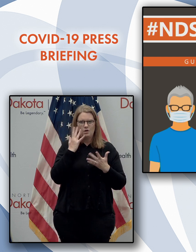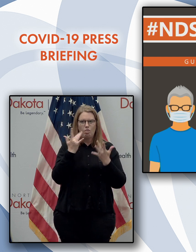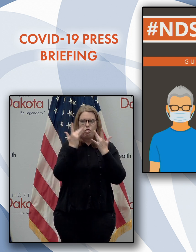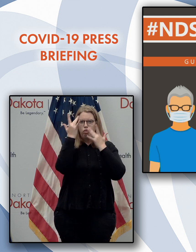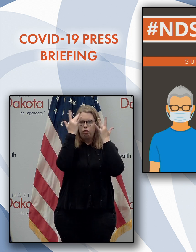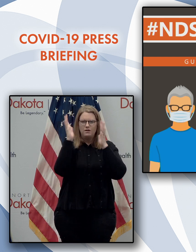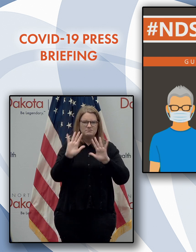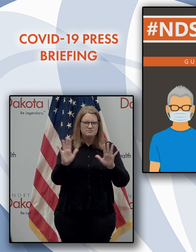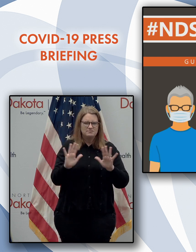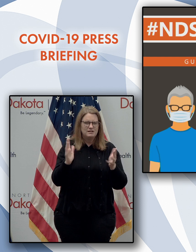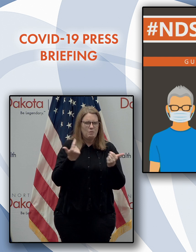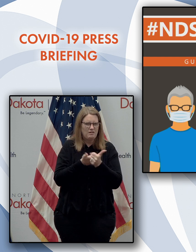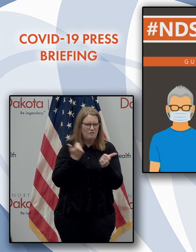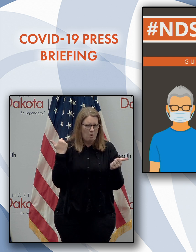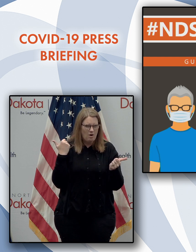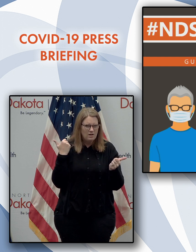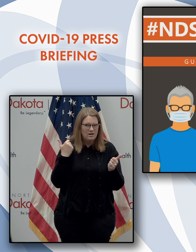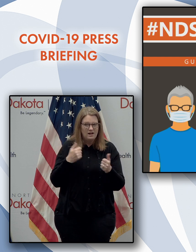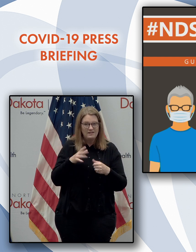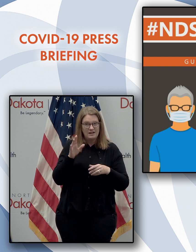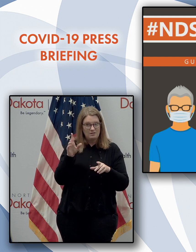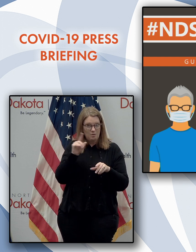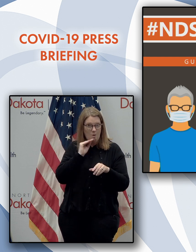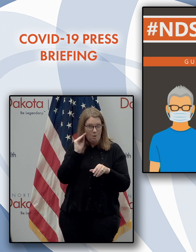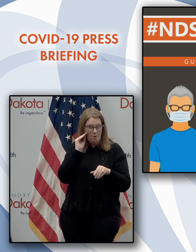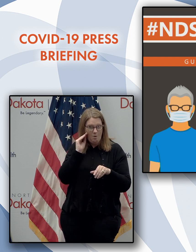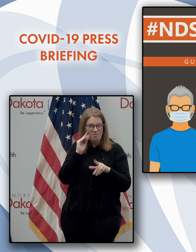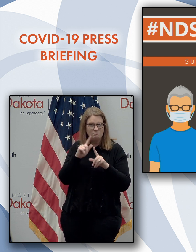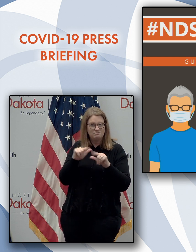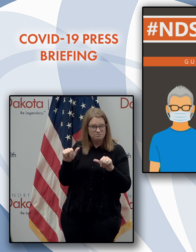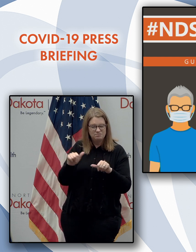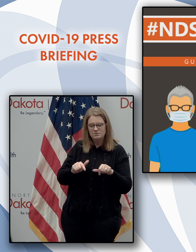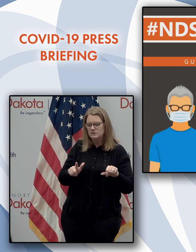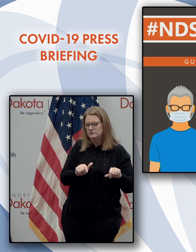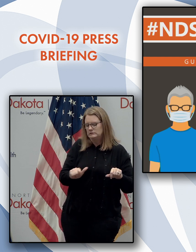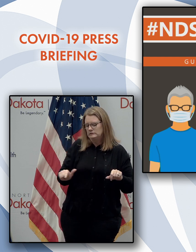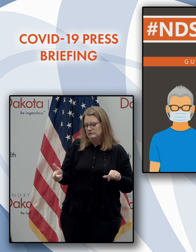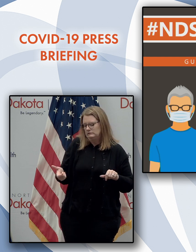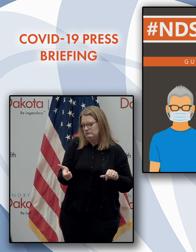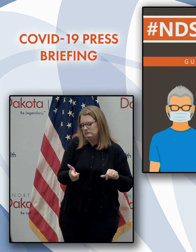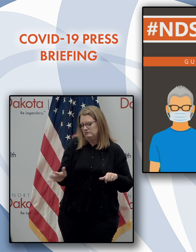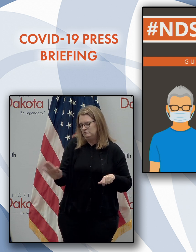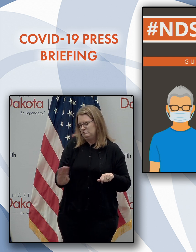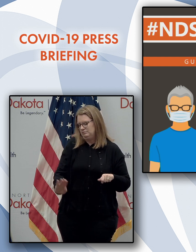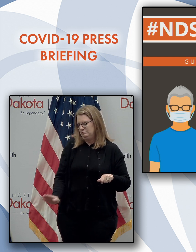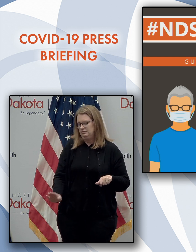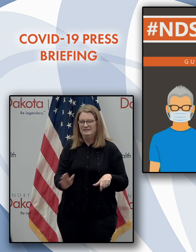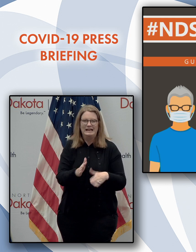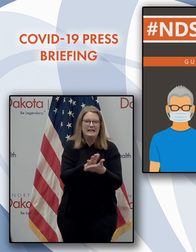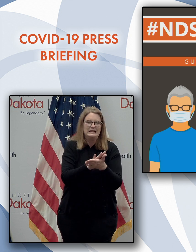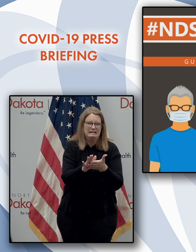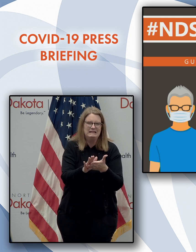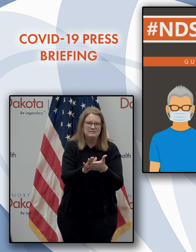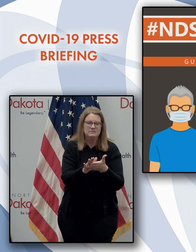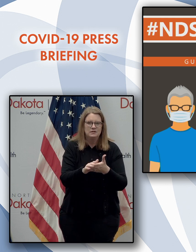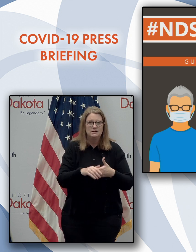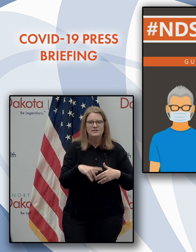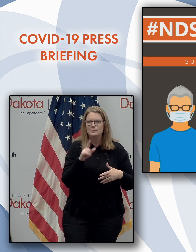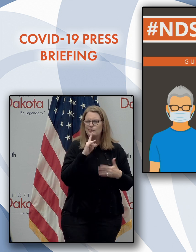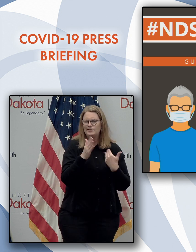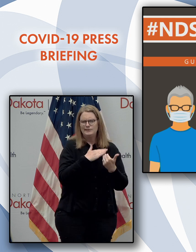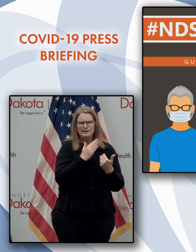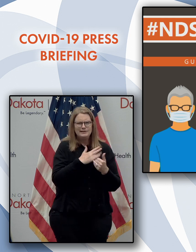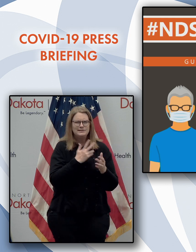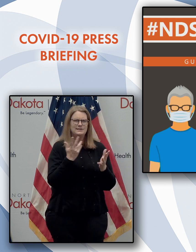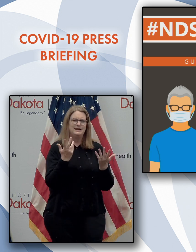disinfect surfaces. And again, these are all easy, simple, and healthy and cost-effective